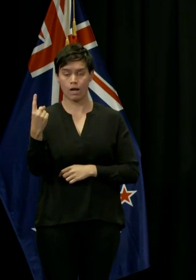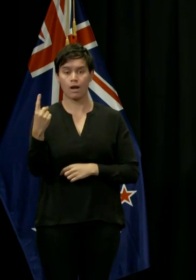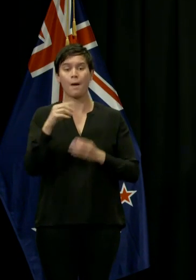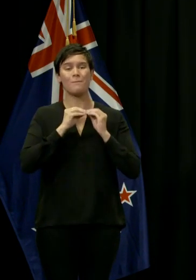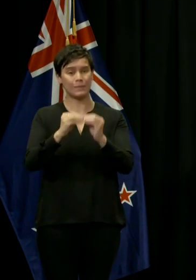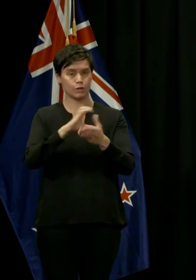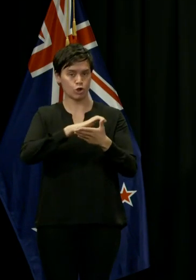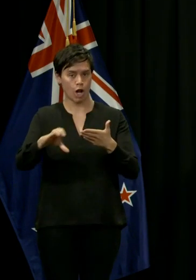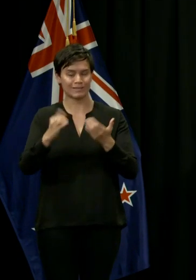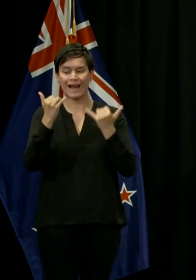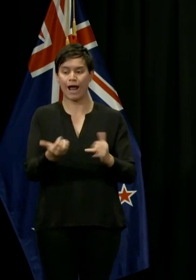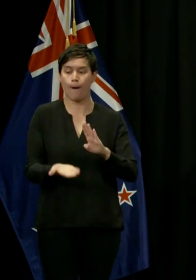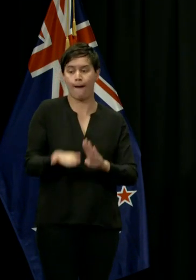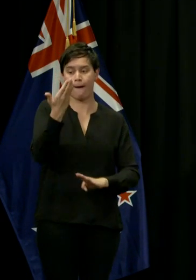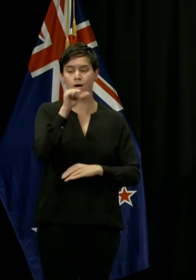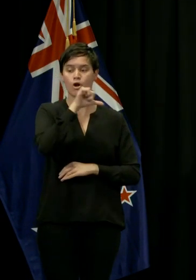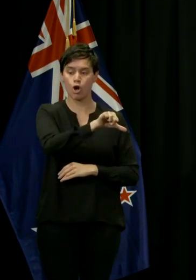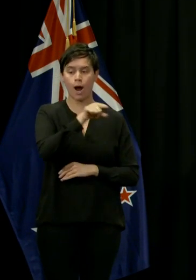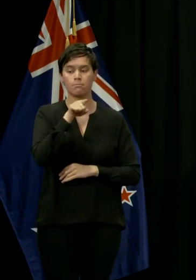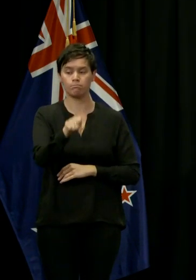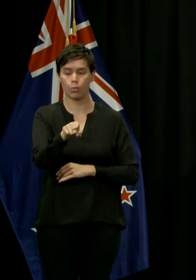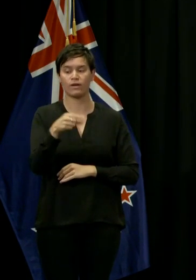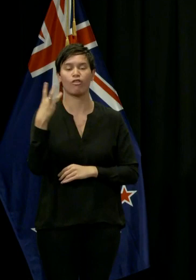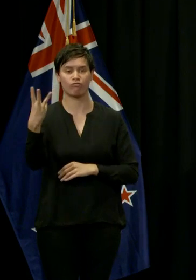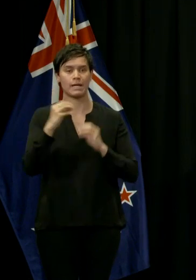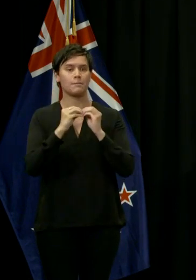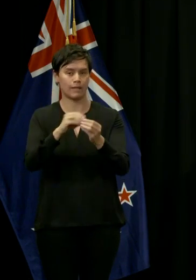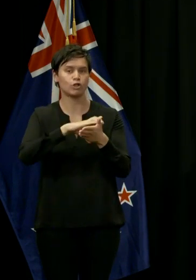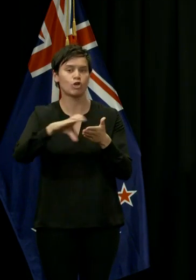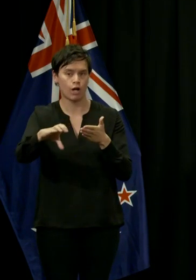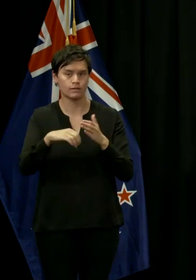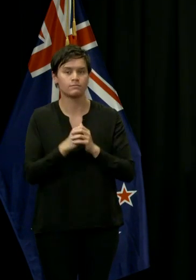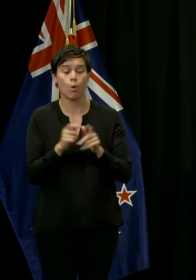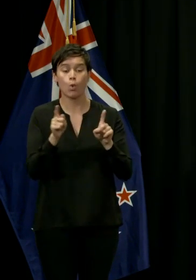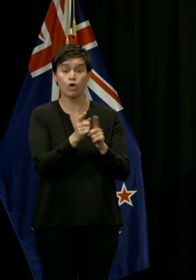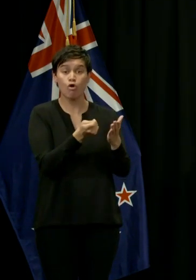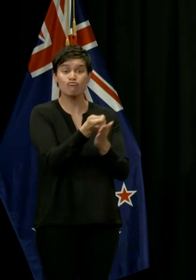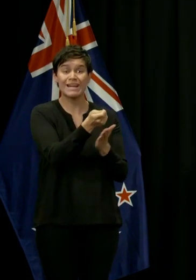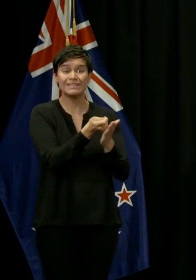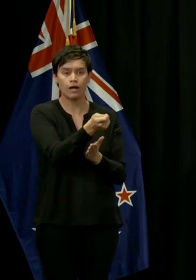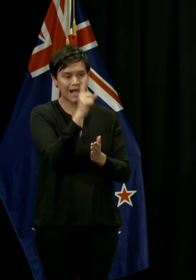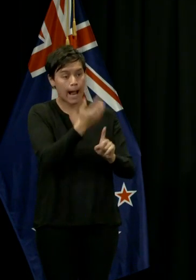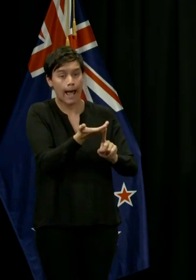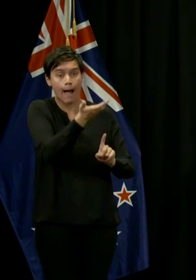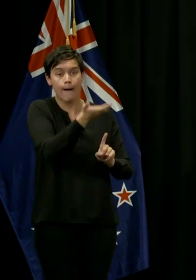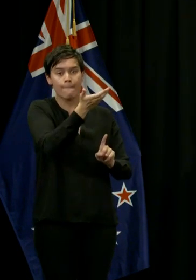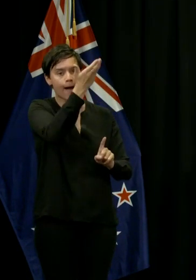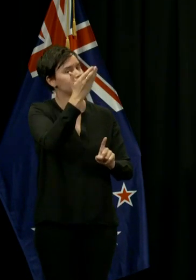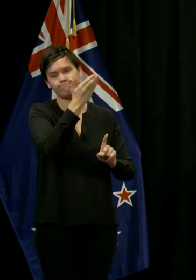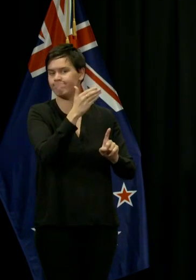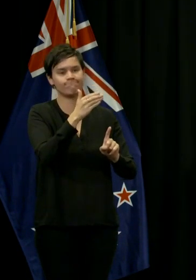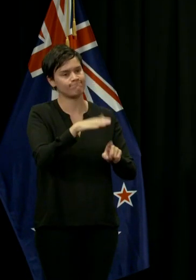billion. The second decision that we have taken today is to freeze rent increases and to look to